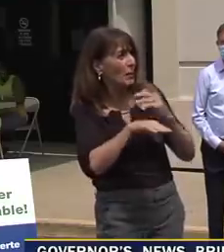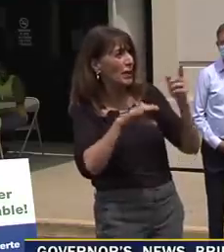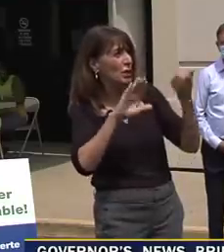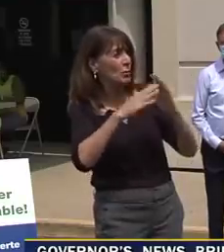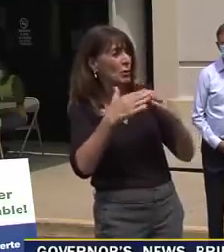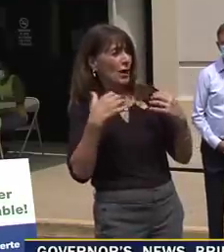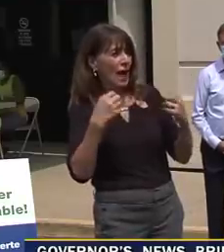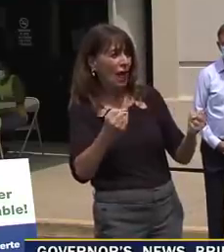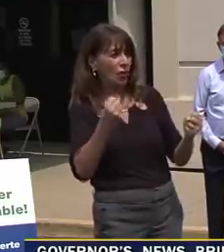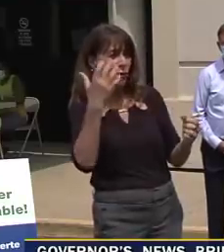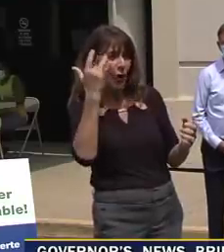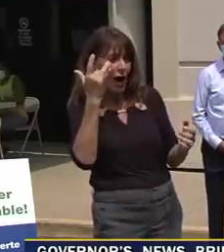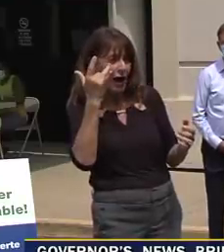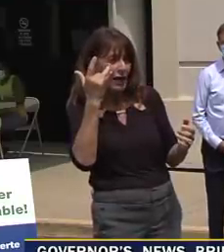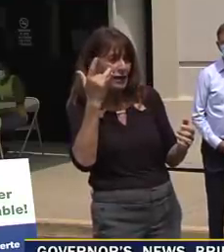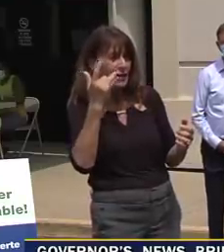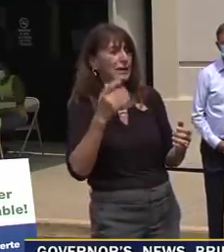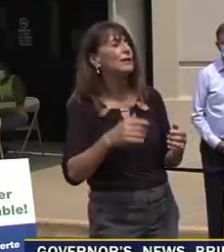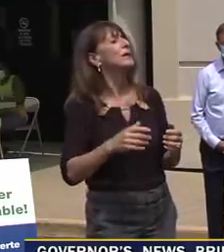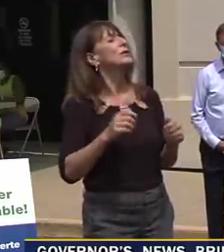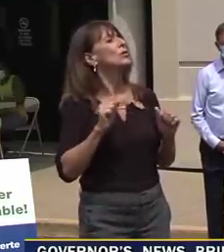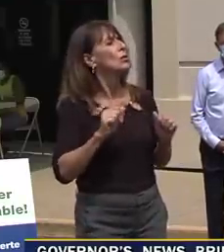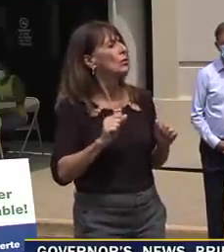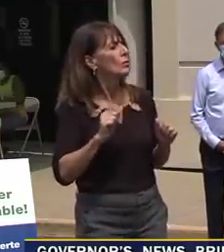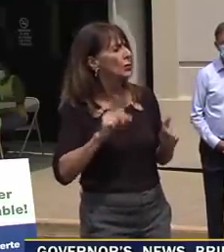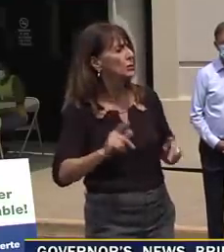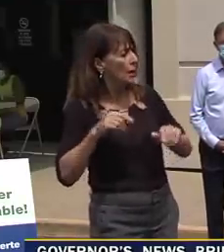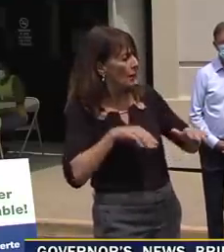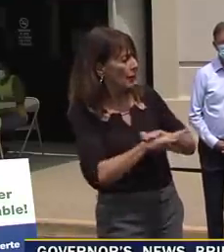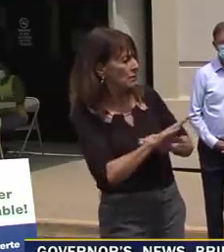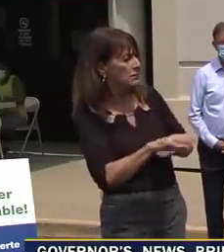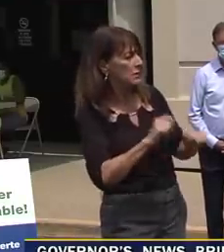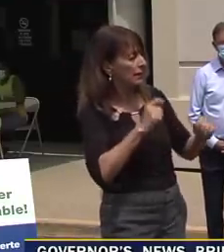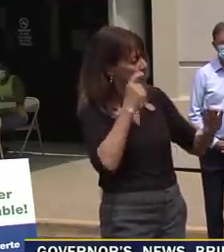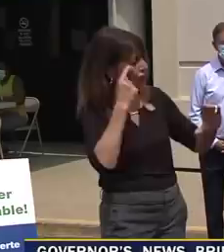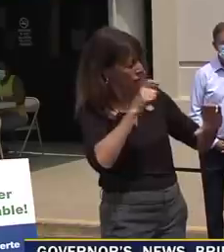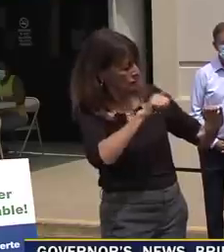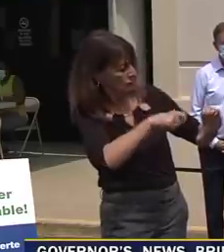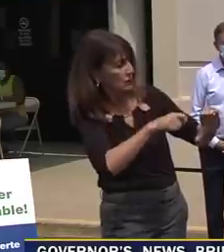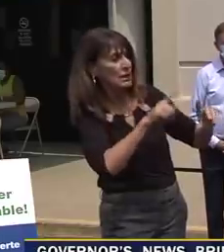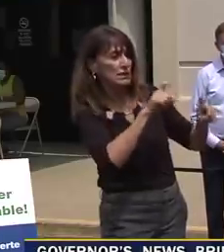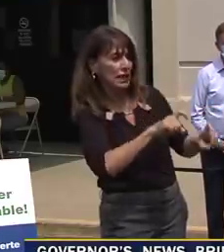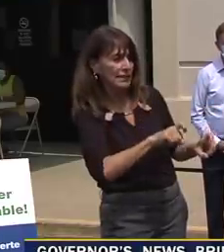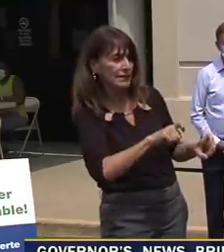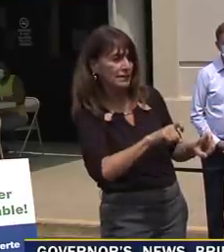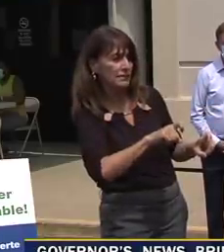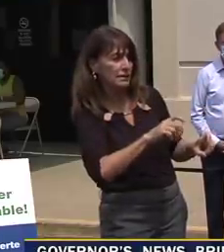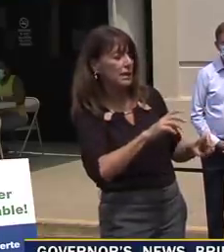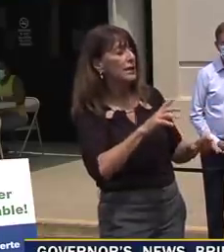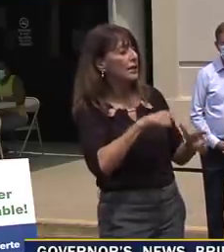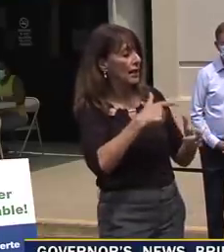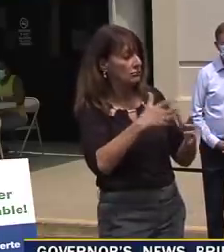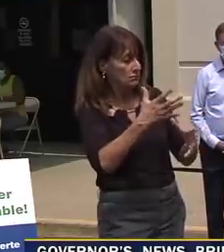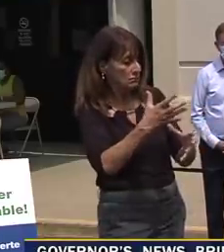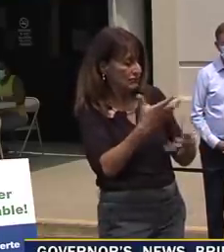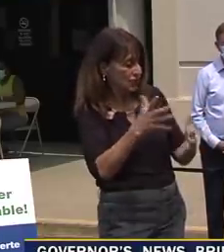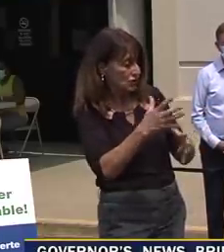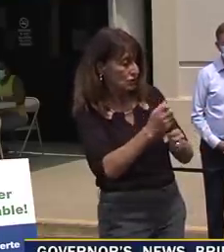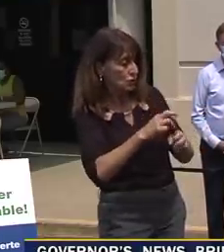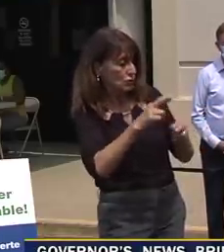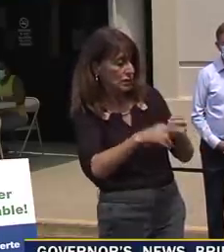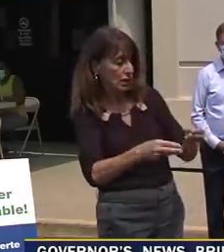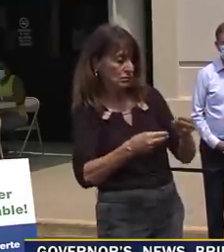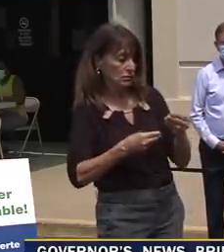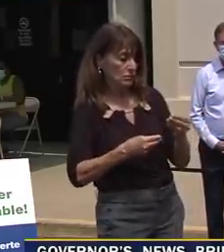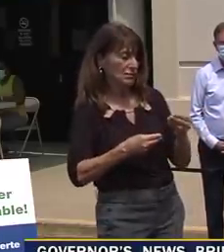centers is that individuals find out not only can they get their test and their COVID test results, but they also, if they're not